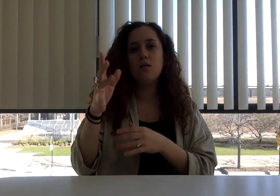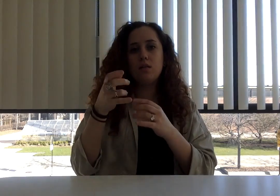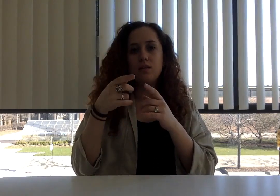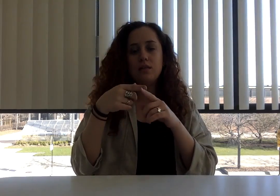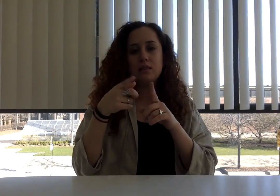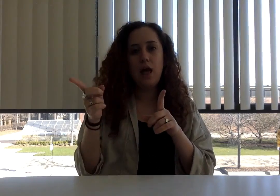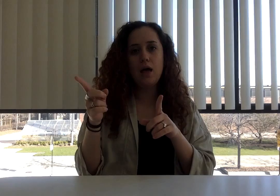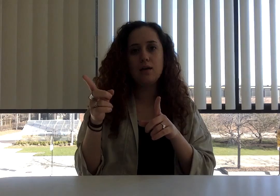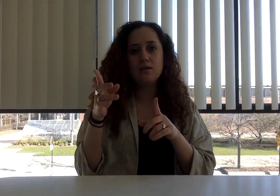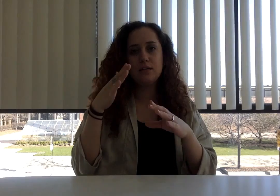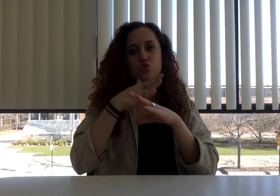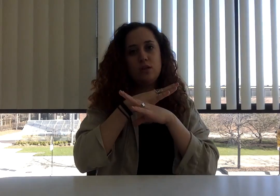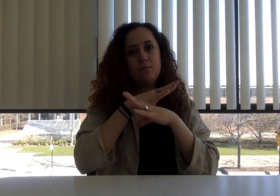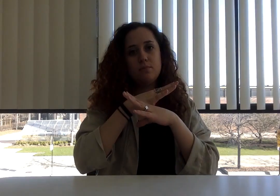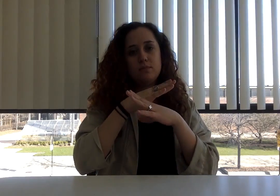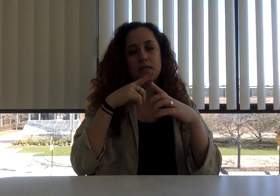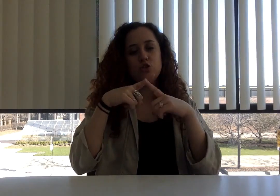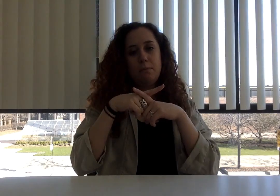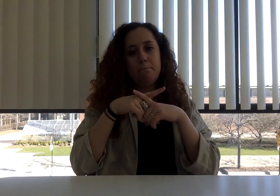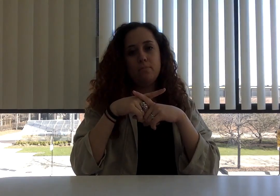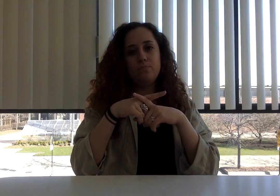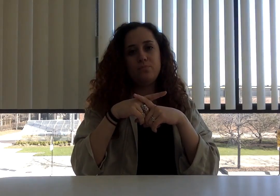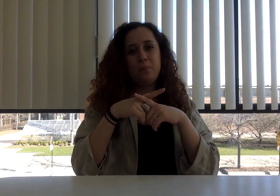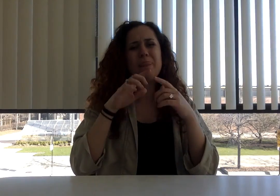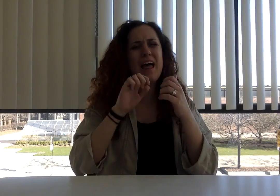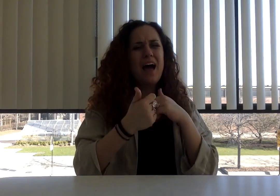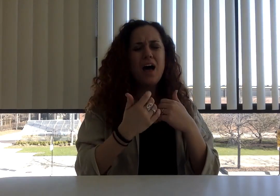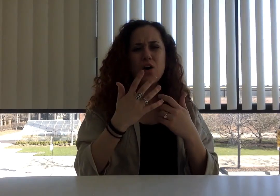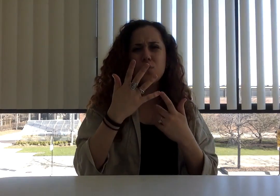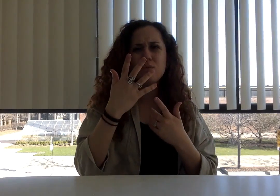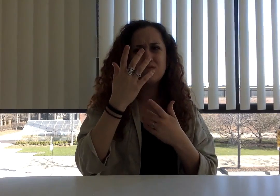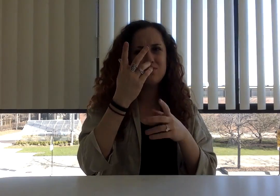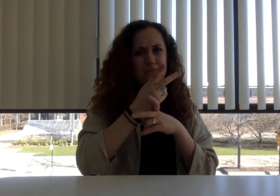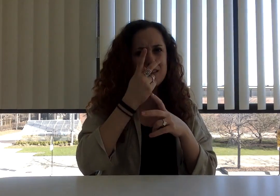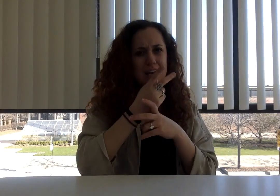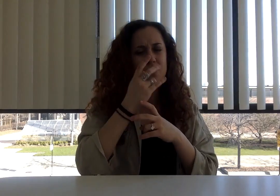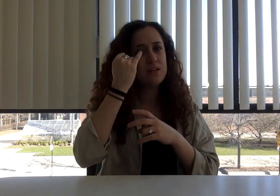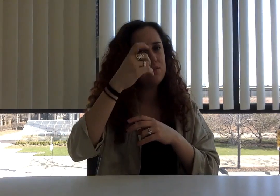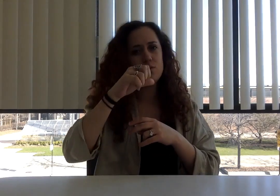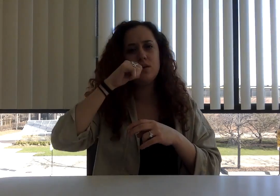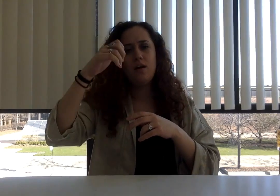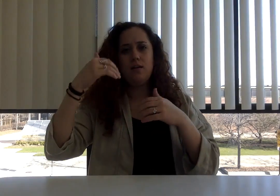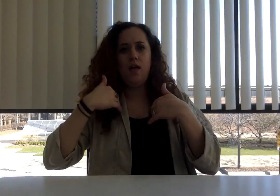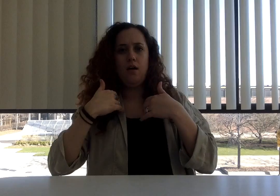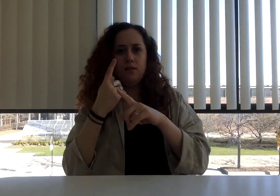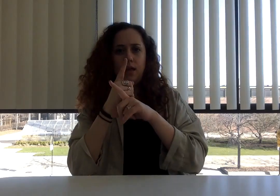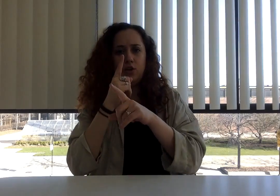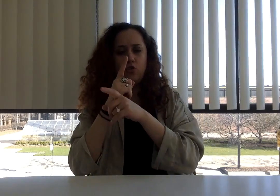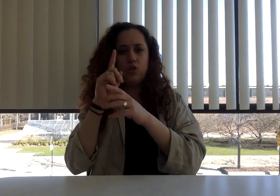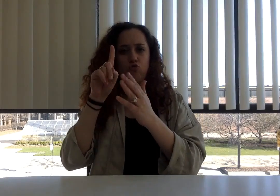Right? How do we get an accurate intersection if we don't have an accurate graph? So, finishing up this problem